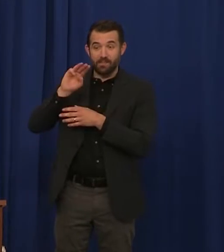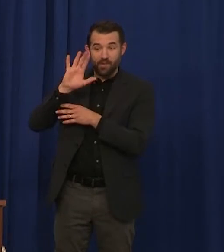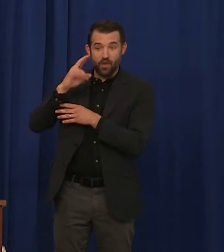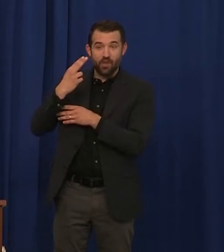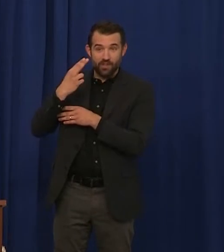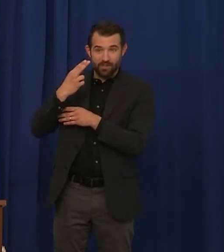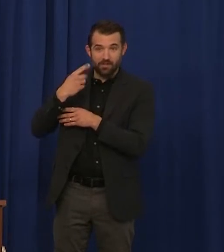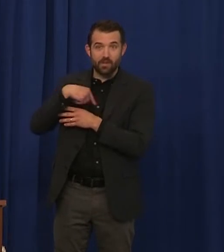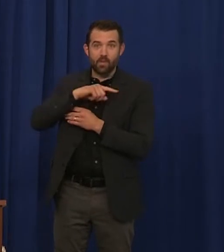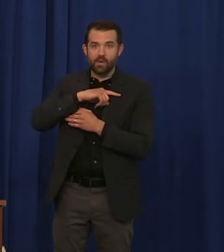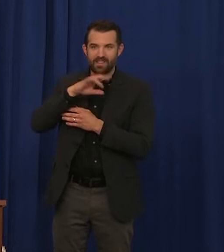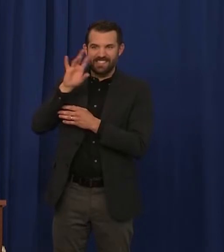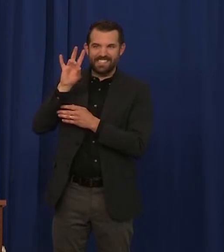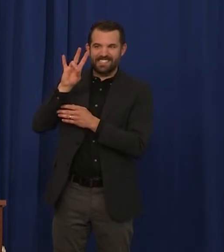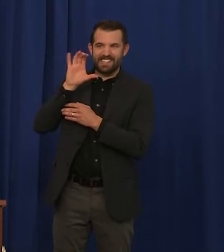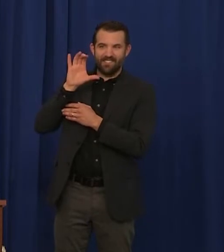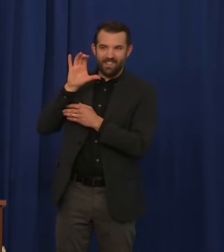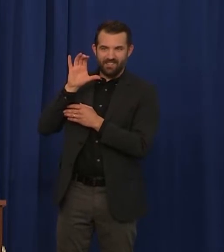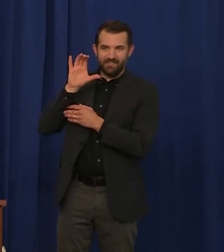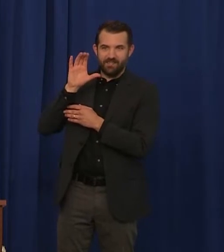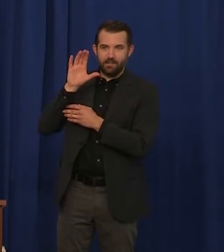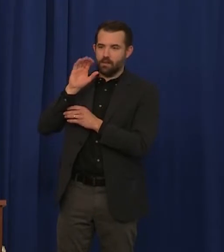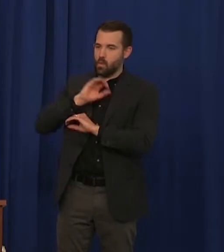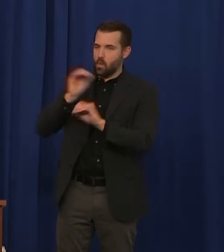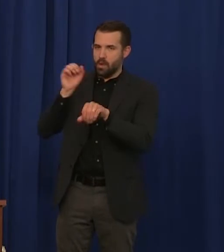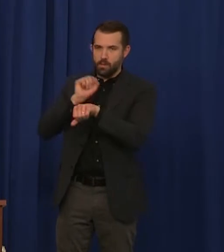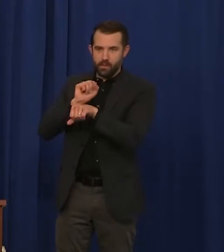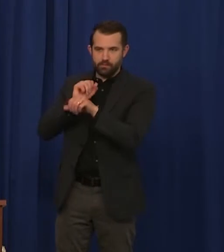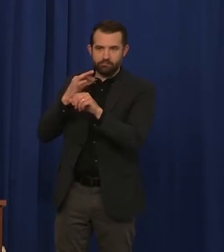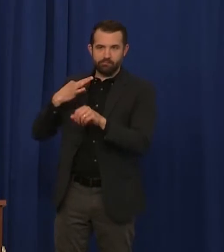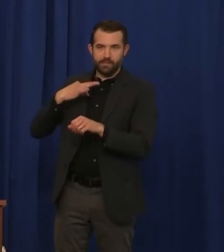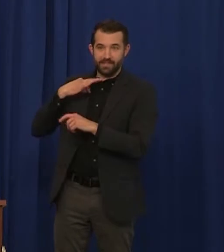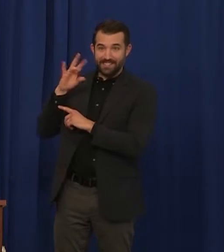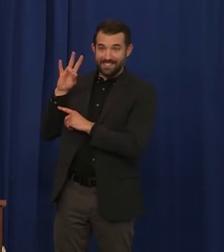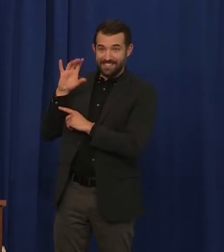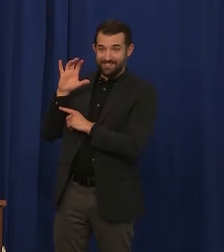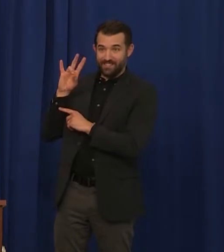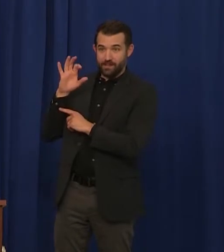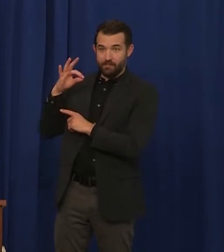and the following week, the week that began March 15th